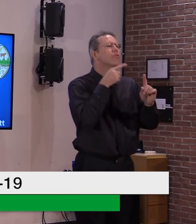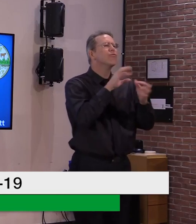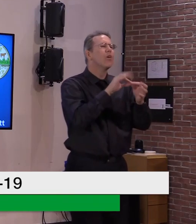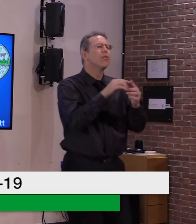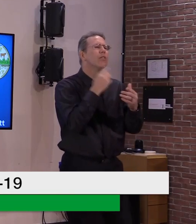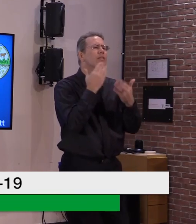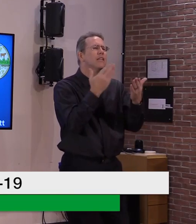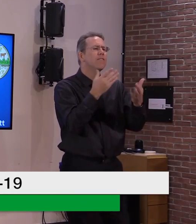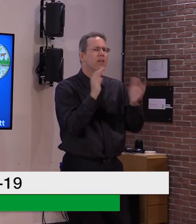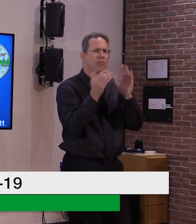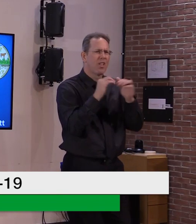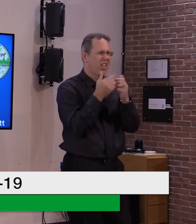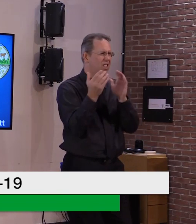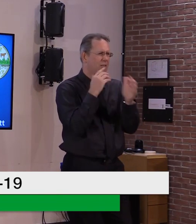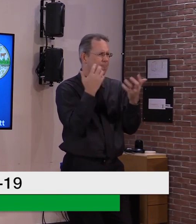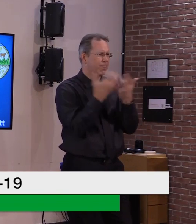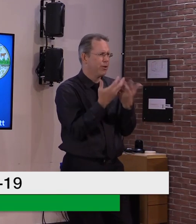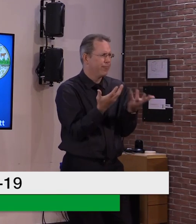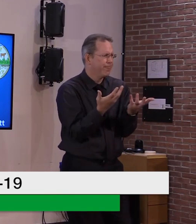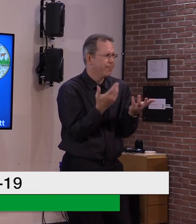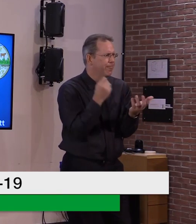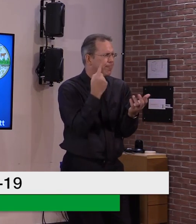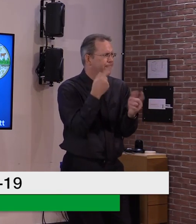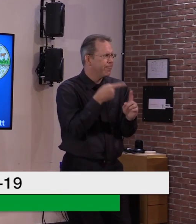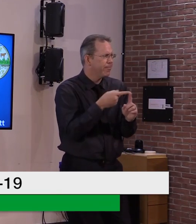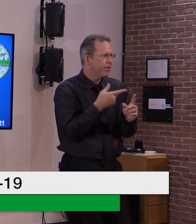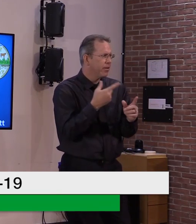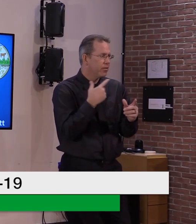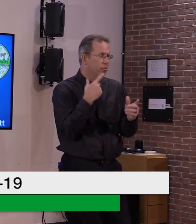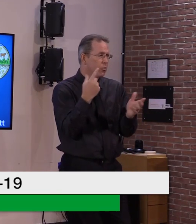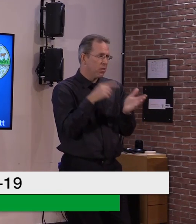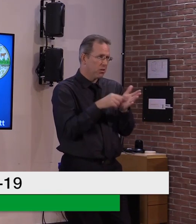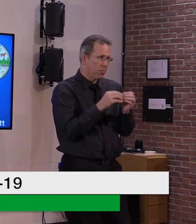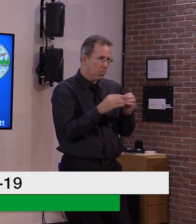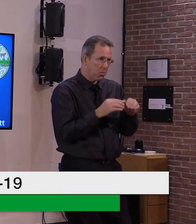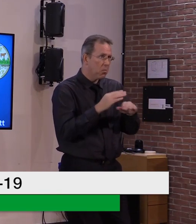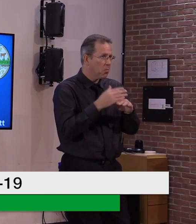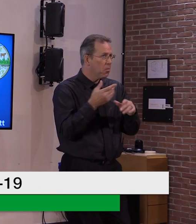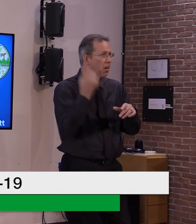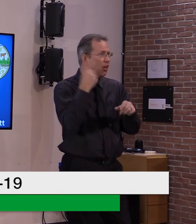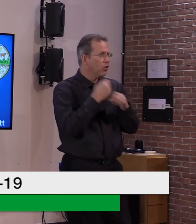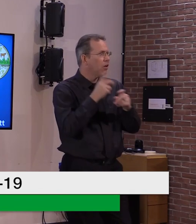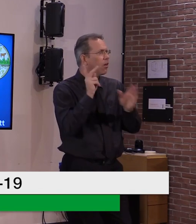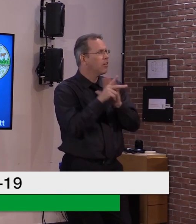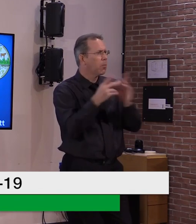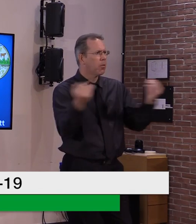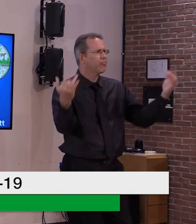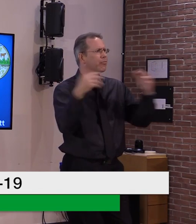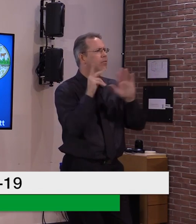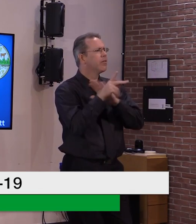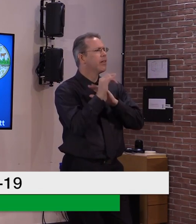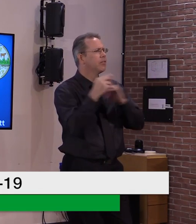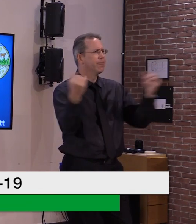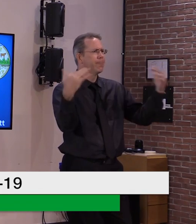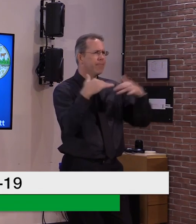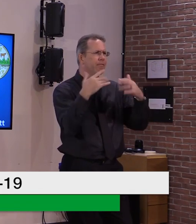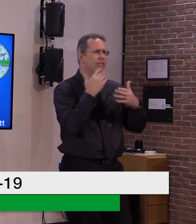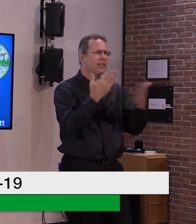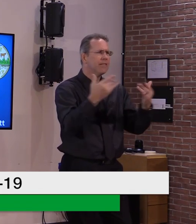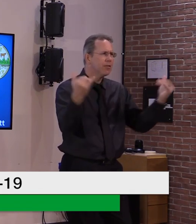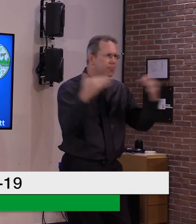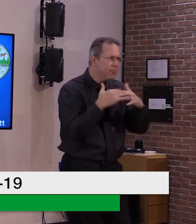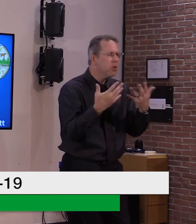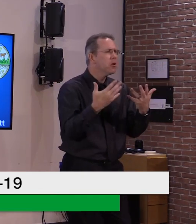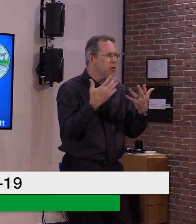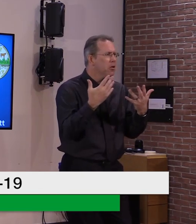000 people so certainly that event could have contributed to a lot but still quite a significant number separate from that for the